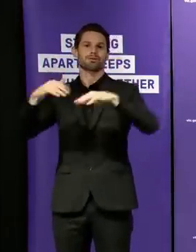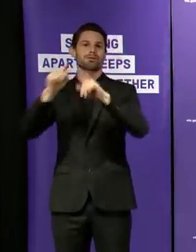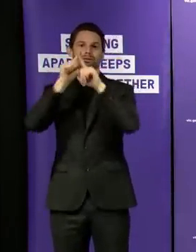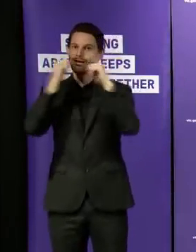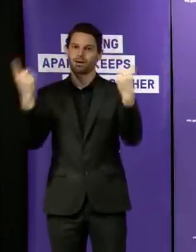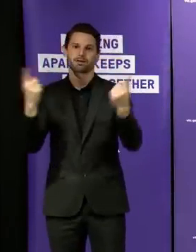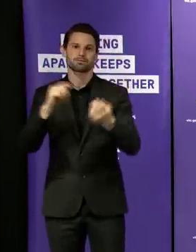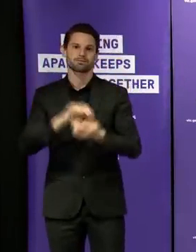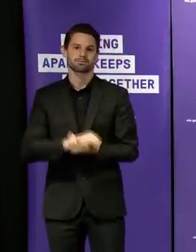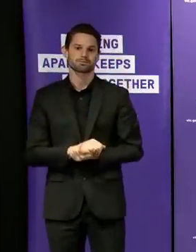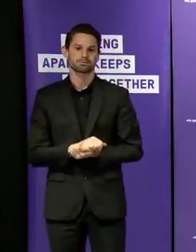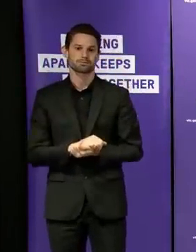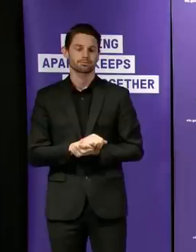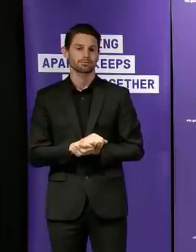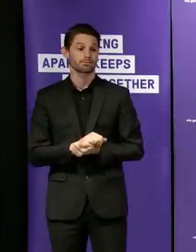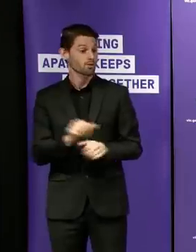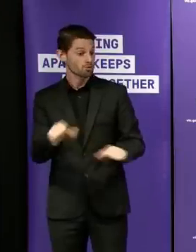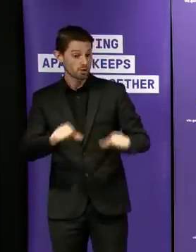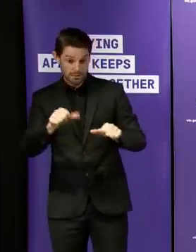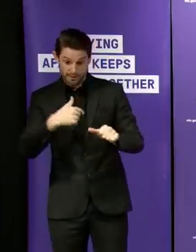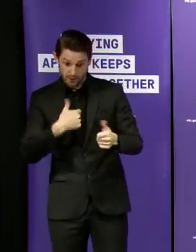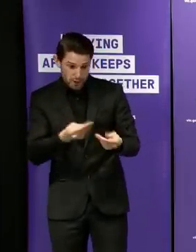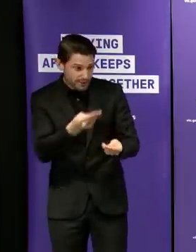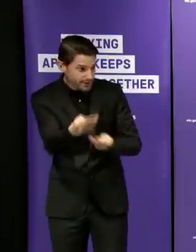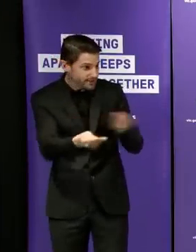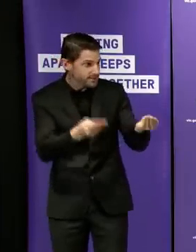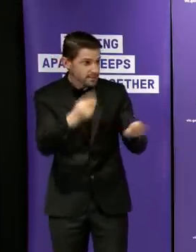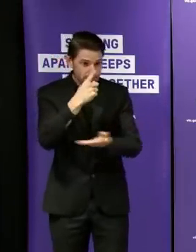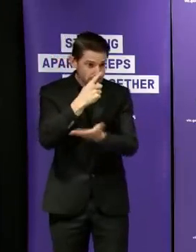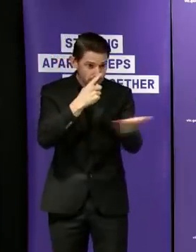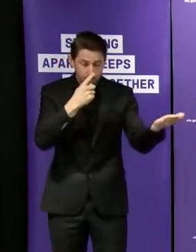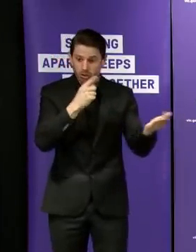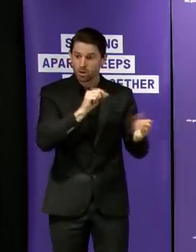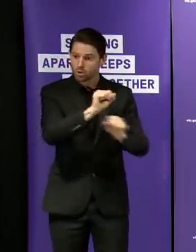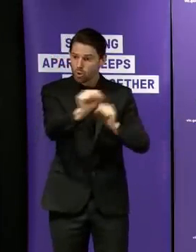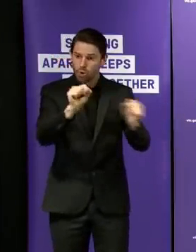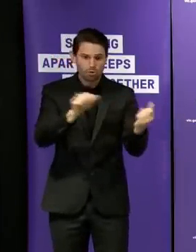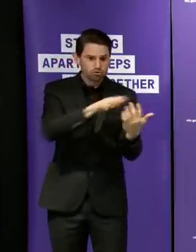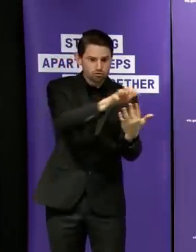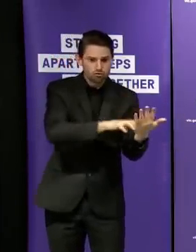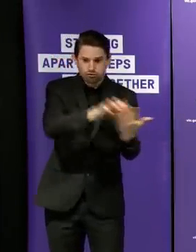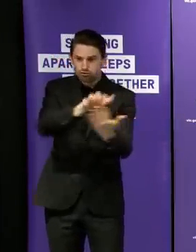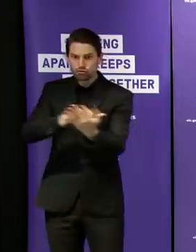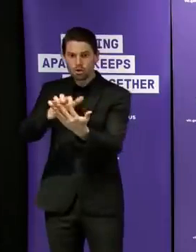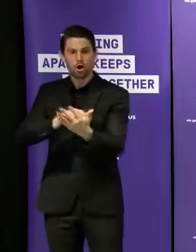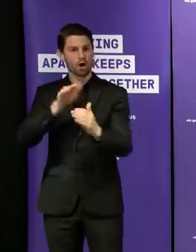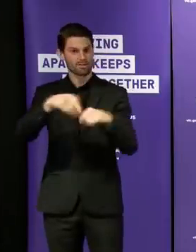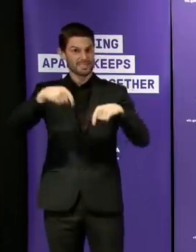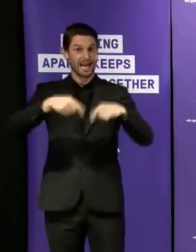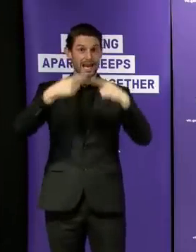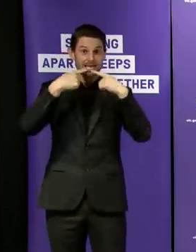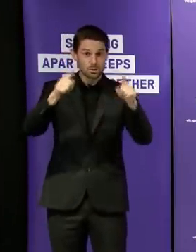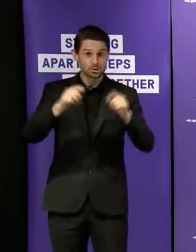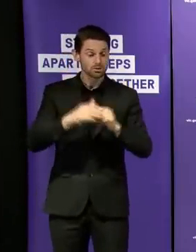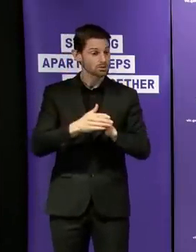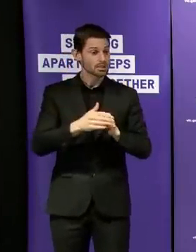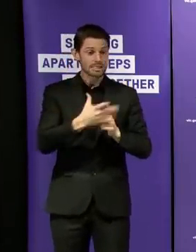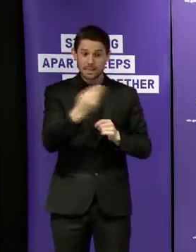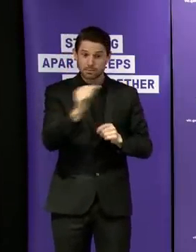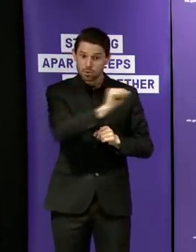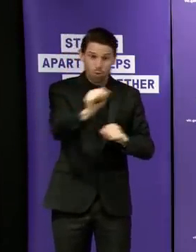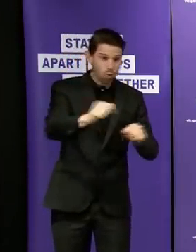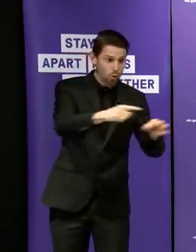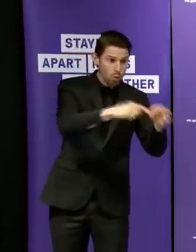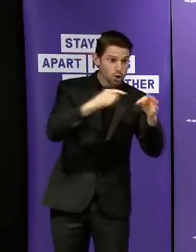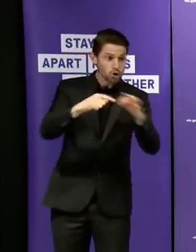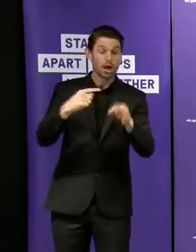We're not going to sort of freestyle on different questions. If you've got questions, we'll follow them up. Some we'll be able to answer now. Others we may want